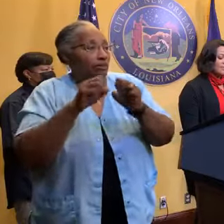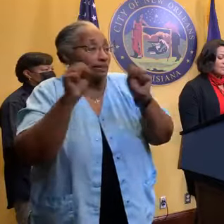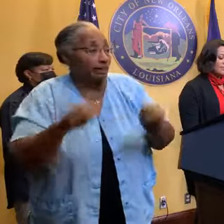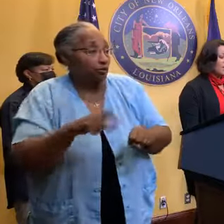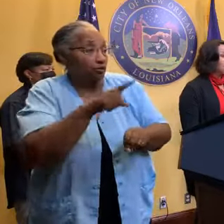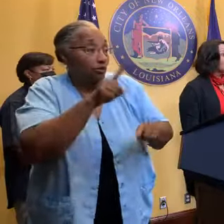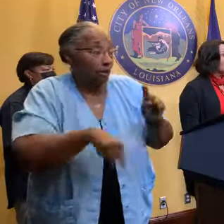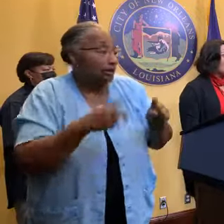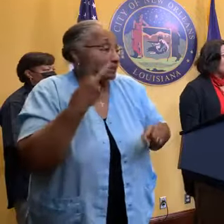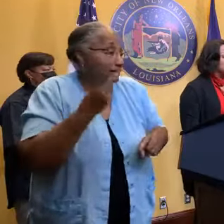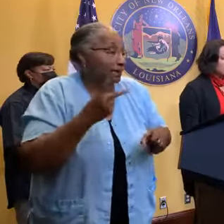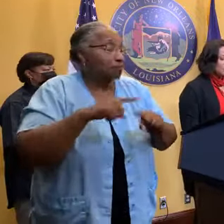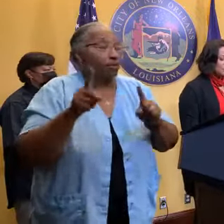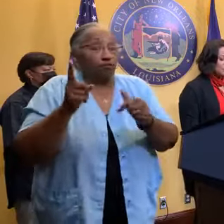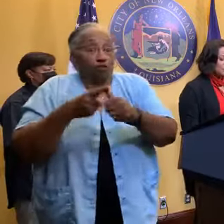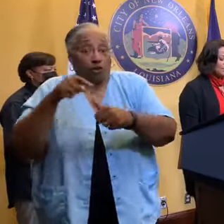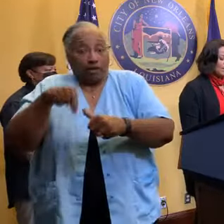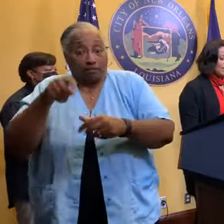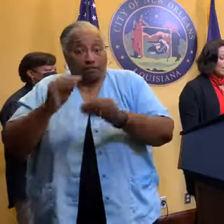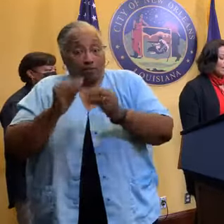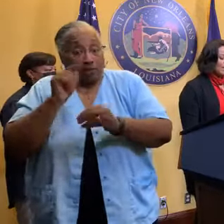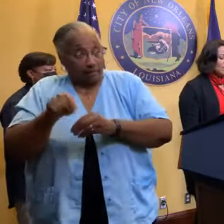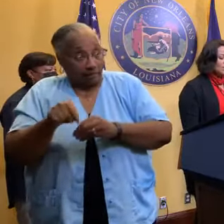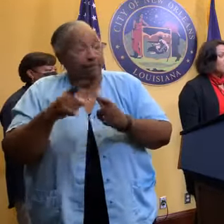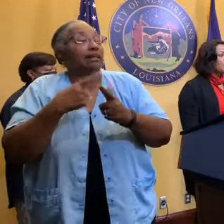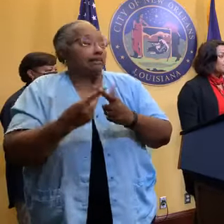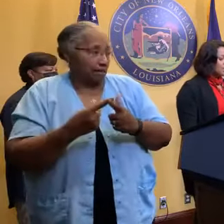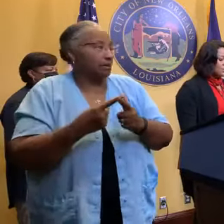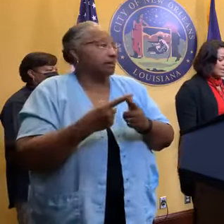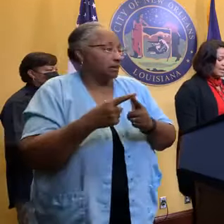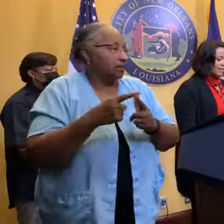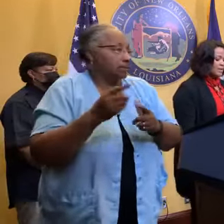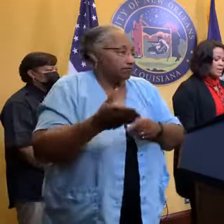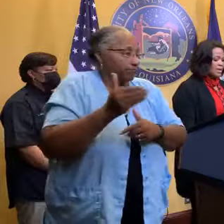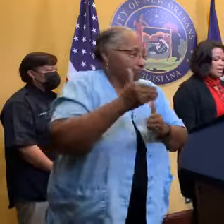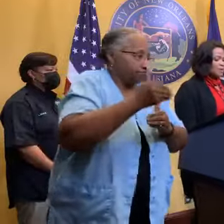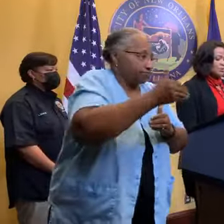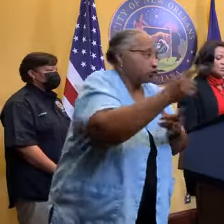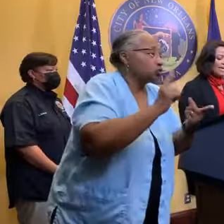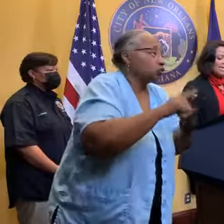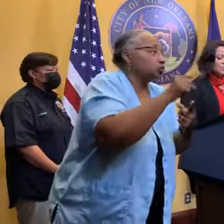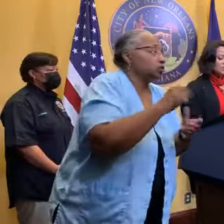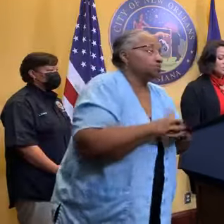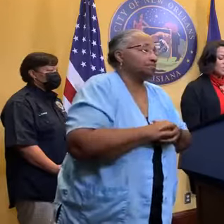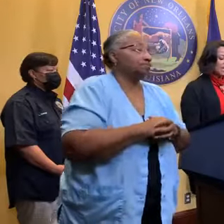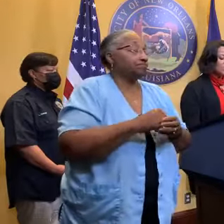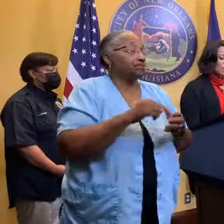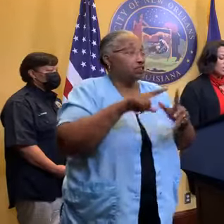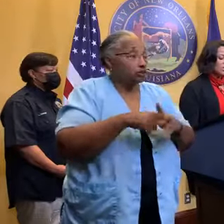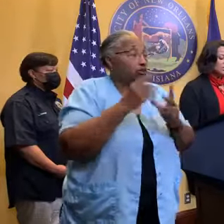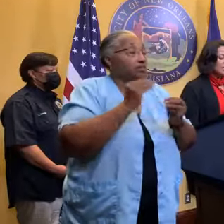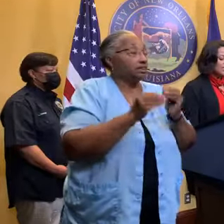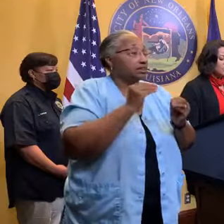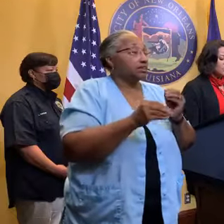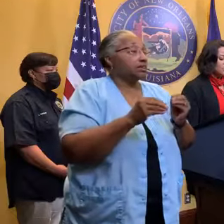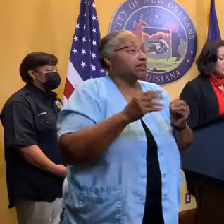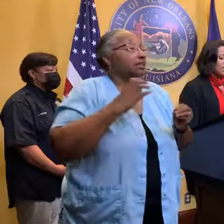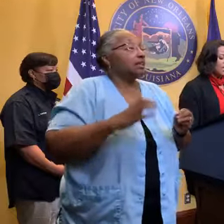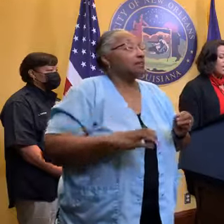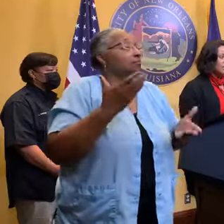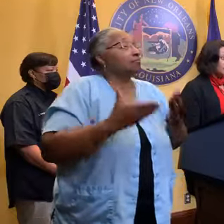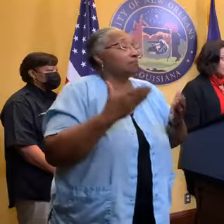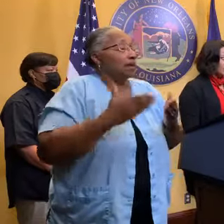must be repaired to get power to you. So when restoration begins, customers may experience delays when calling our telephone